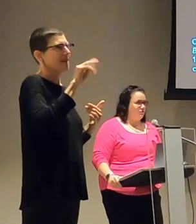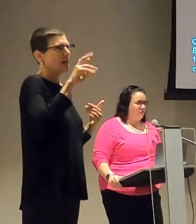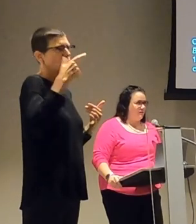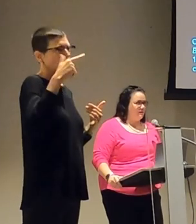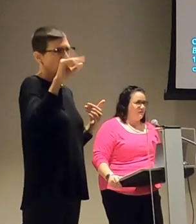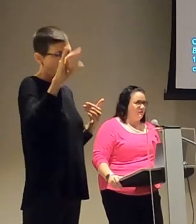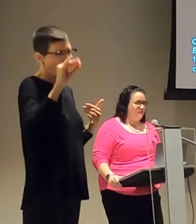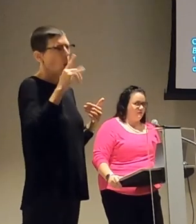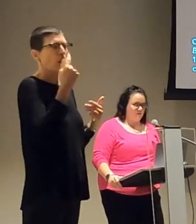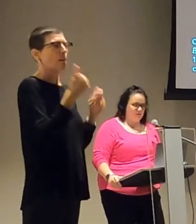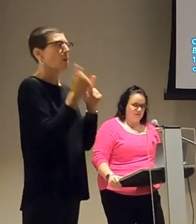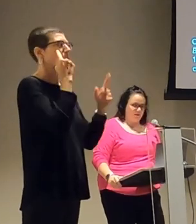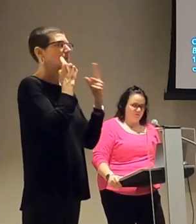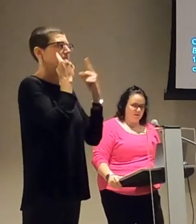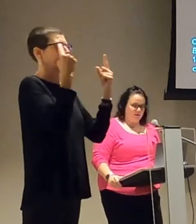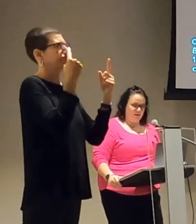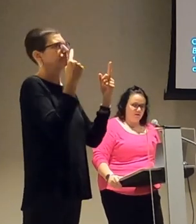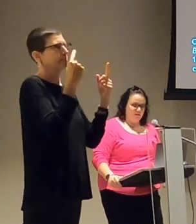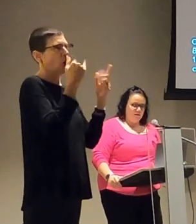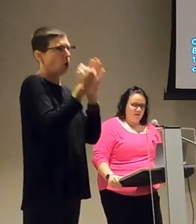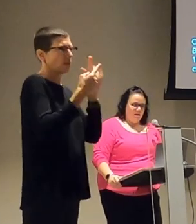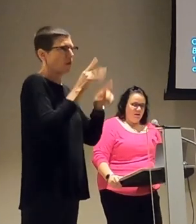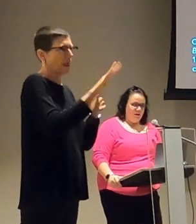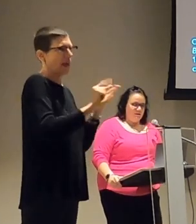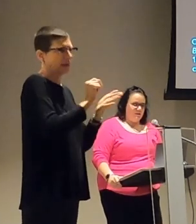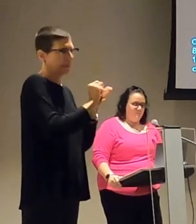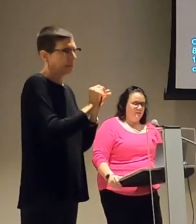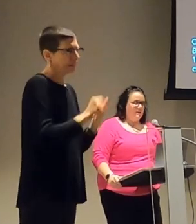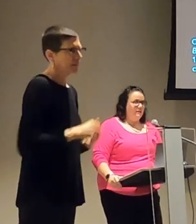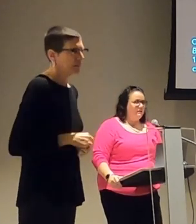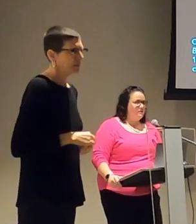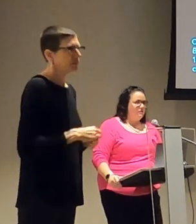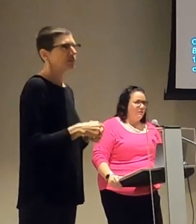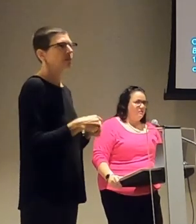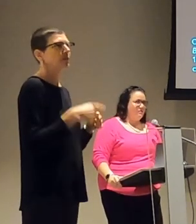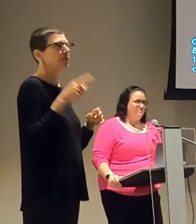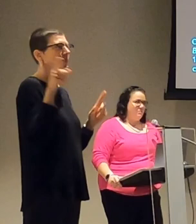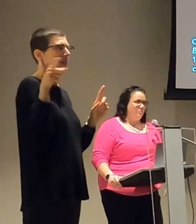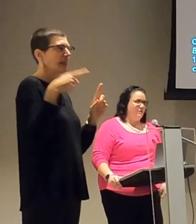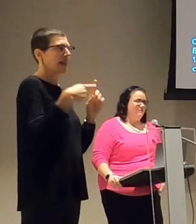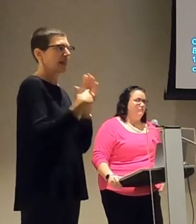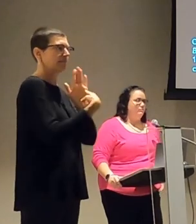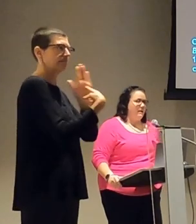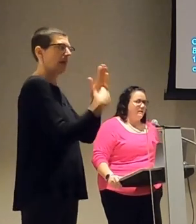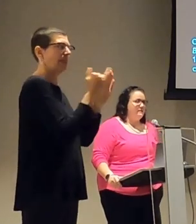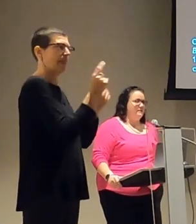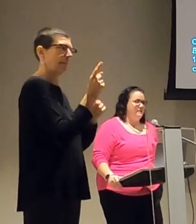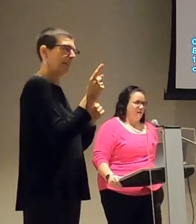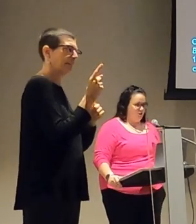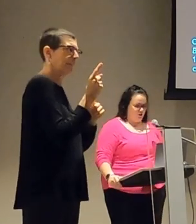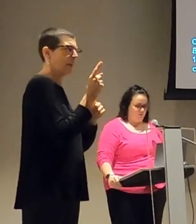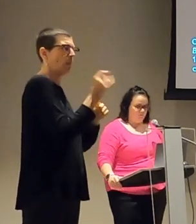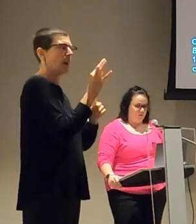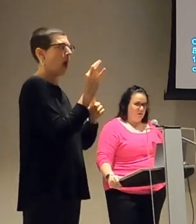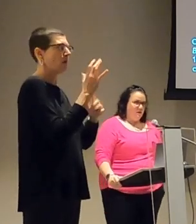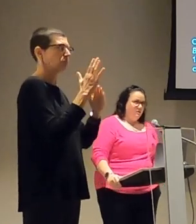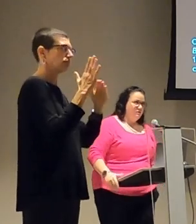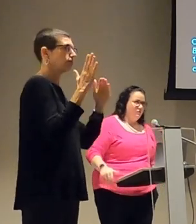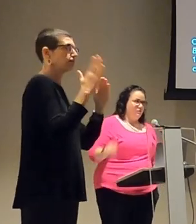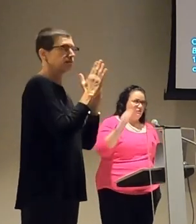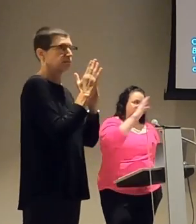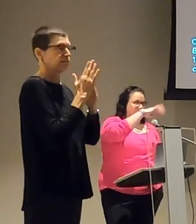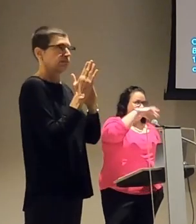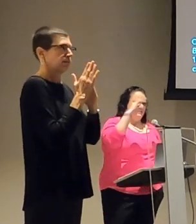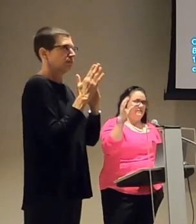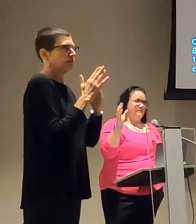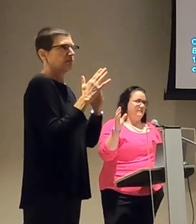most notorious artists of this time period. And he illustrates the moment of greatest tension. This